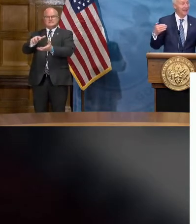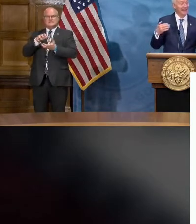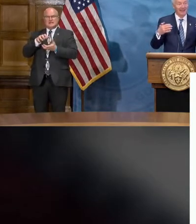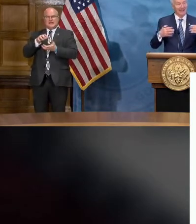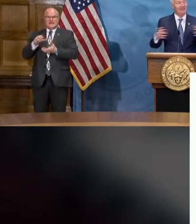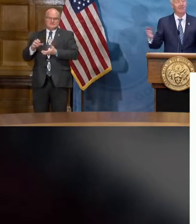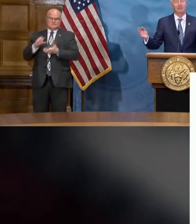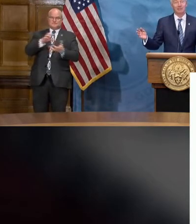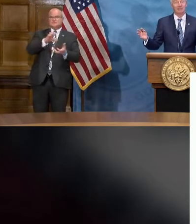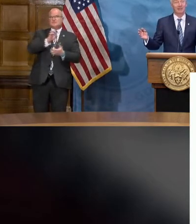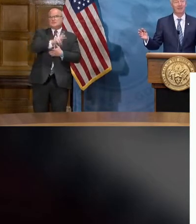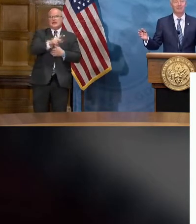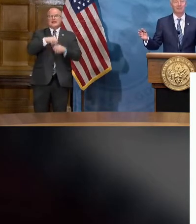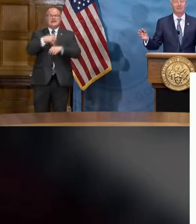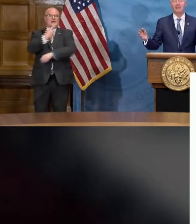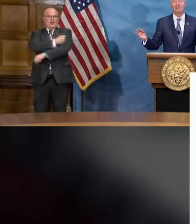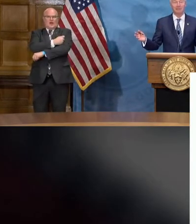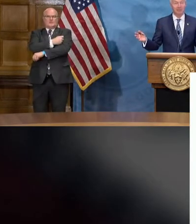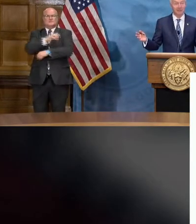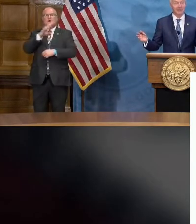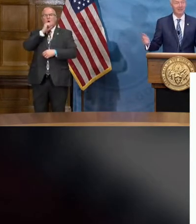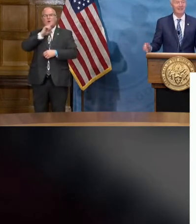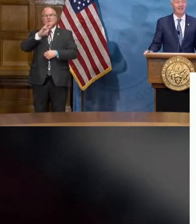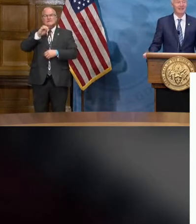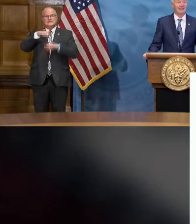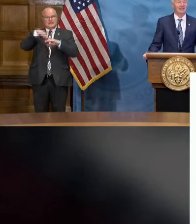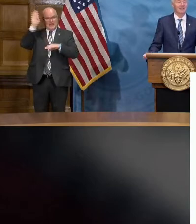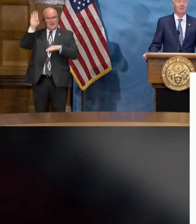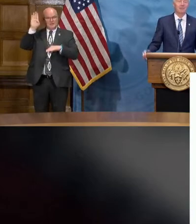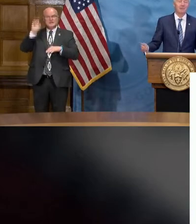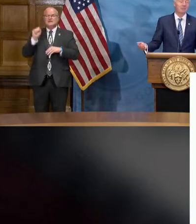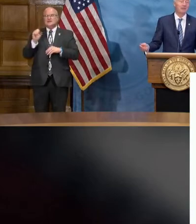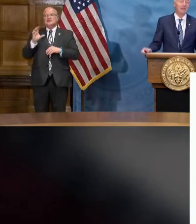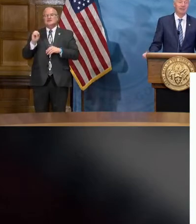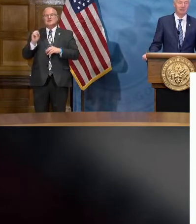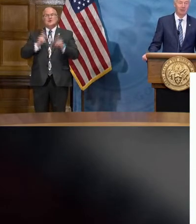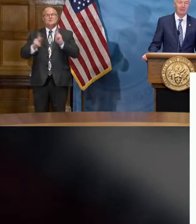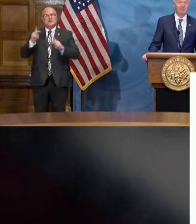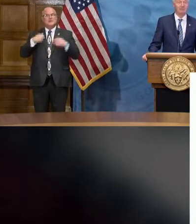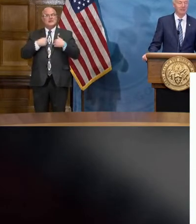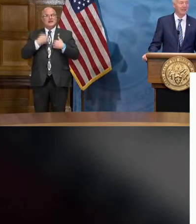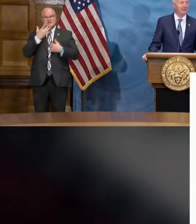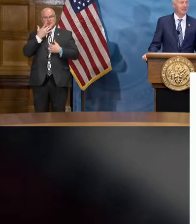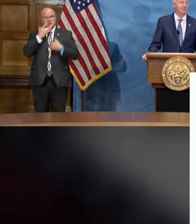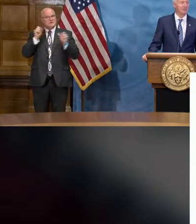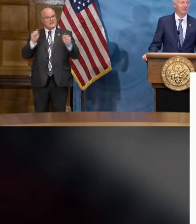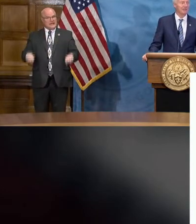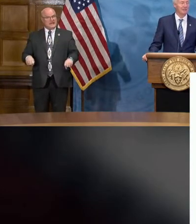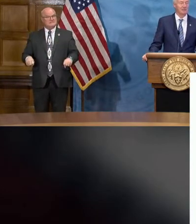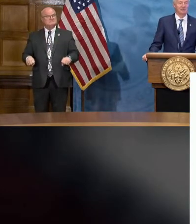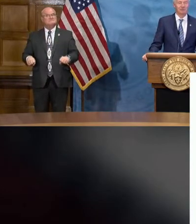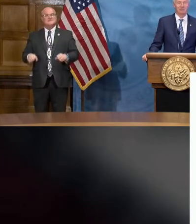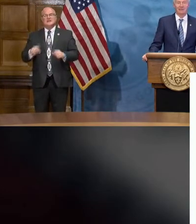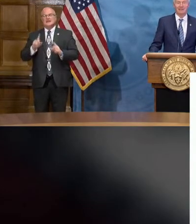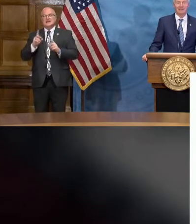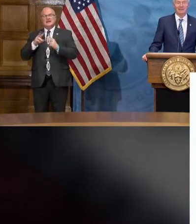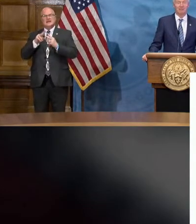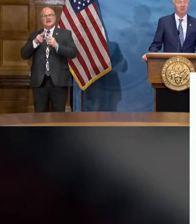back and to get those in the arms of 70 plus. And so people have a choice. They can go